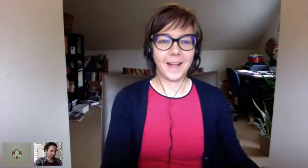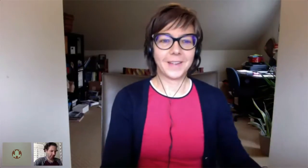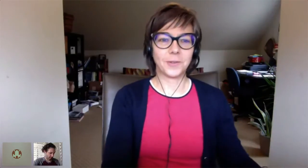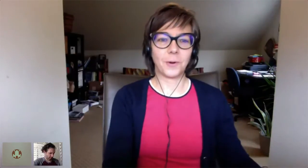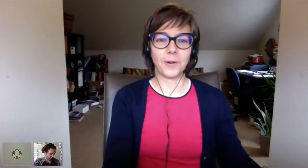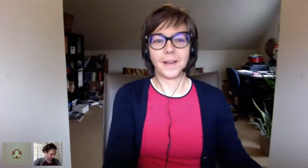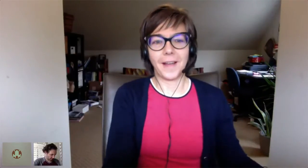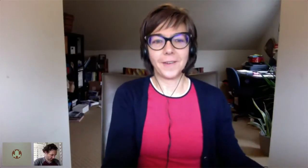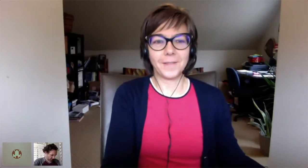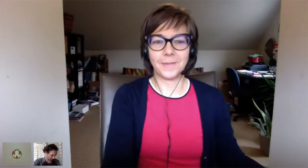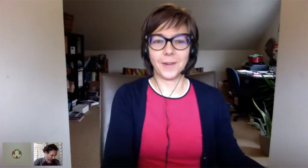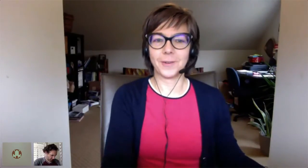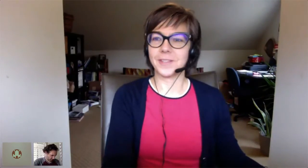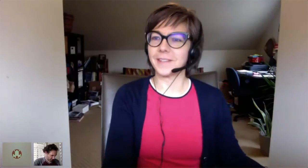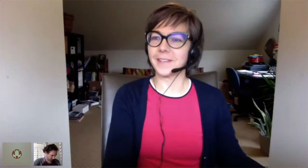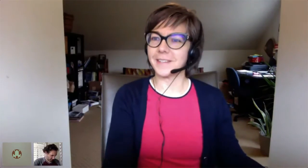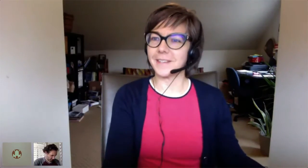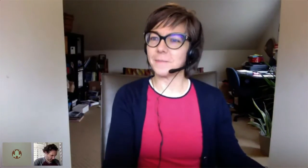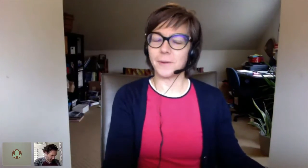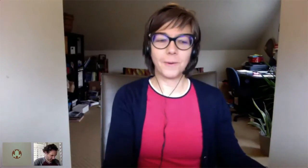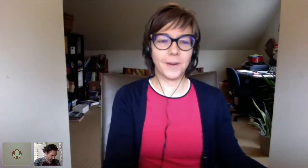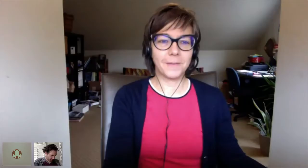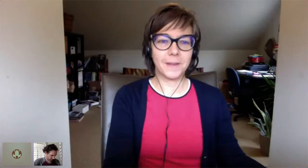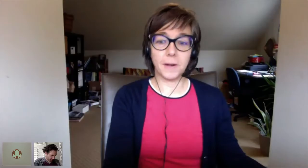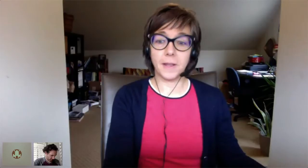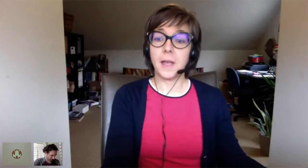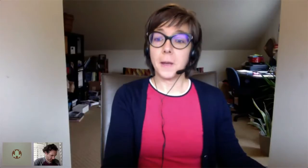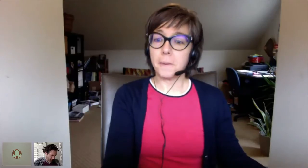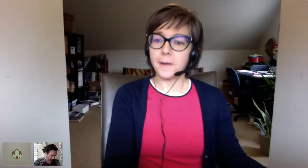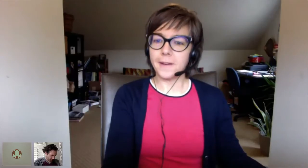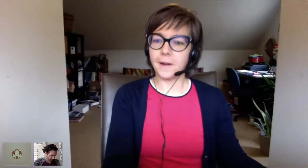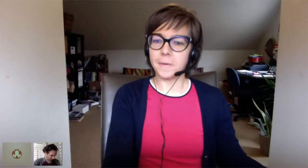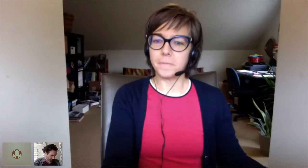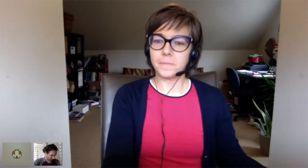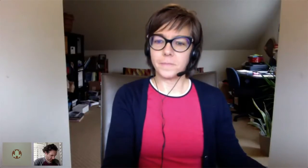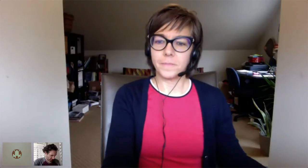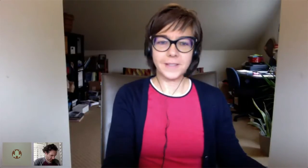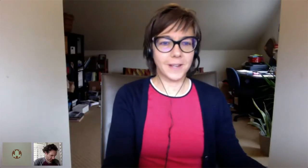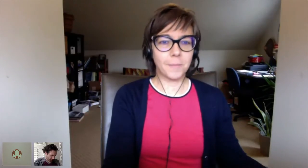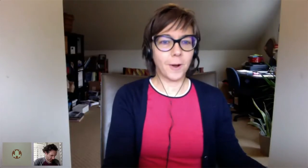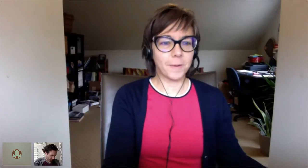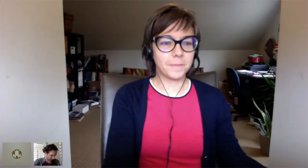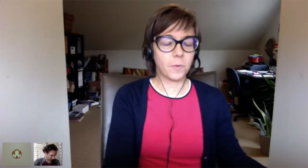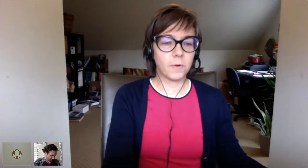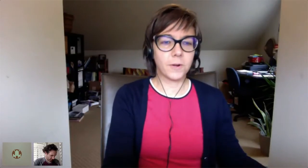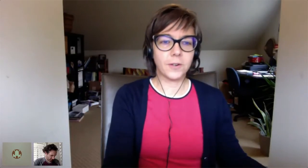told you all, I don't have any followers on LinkedIn. We probably won't have anybody, but that's not a problem. We're